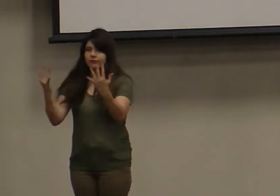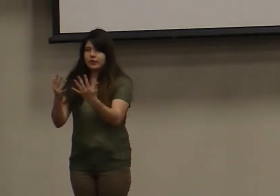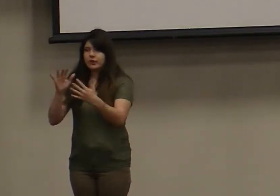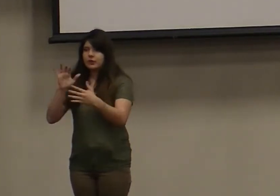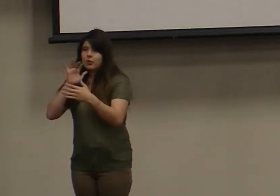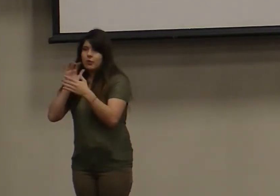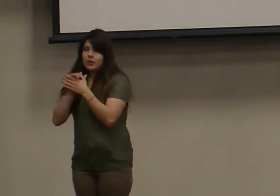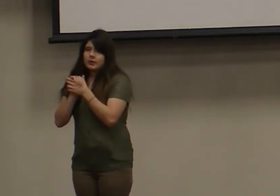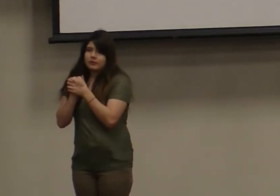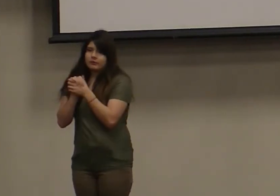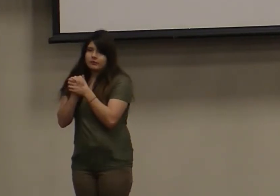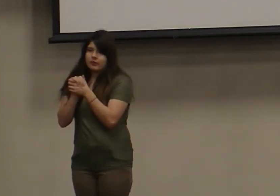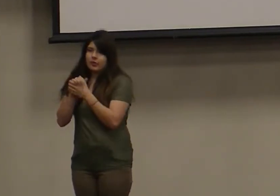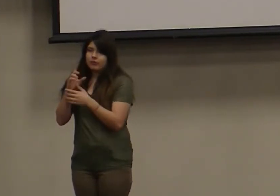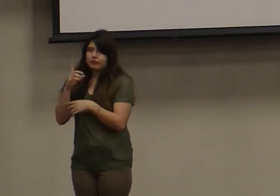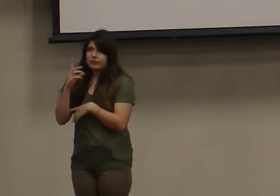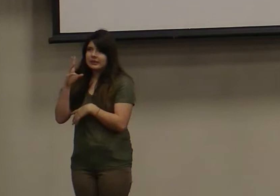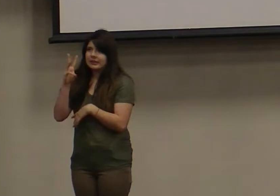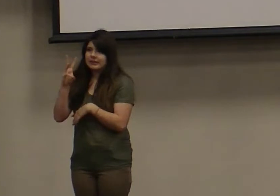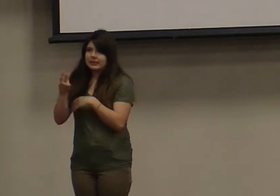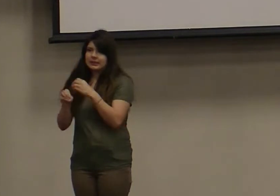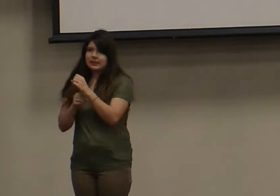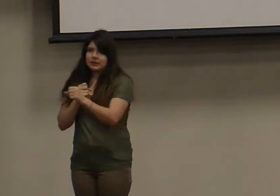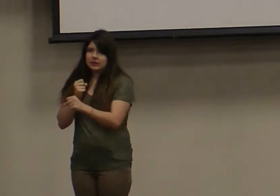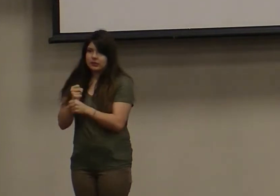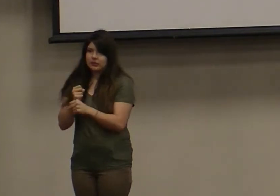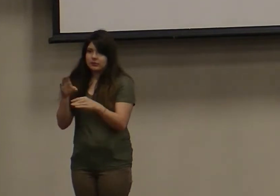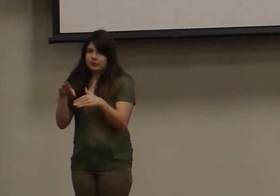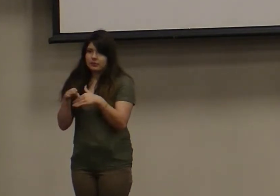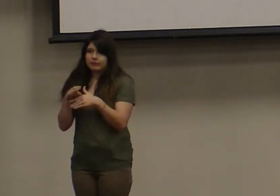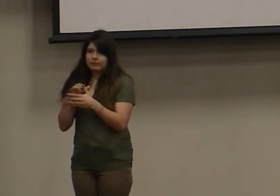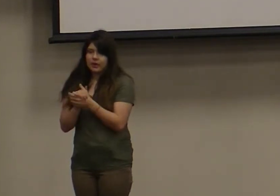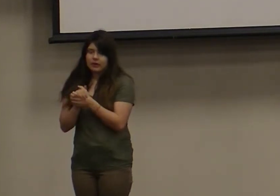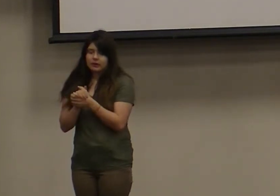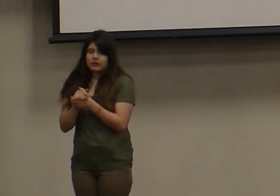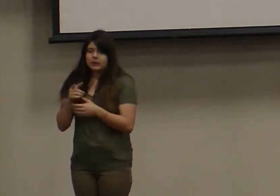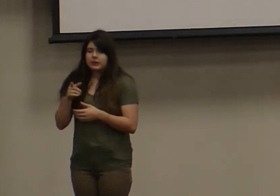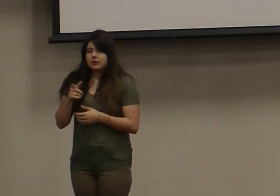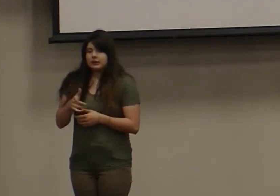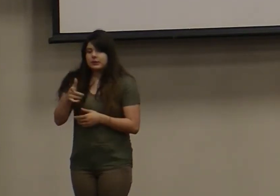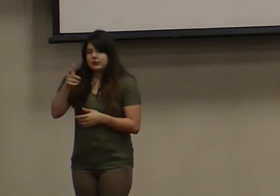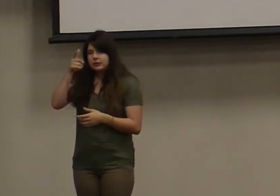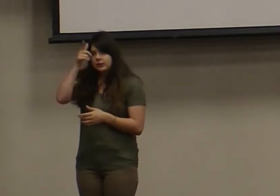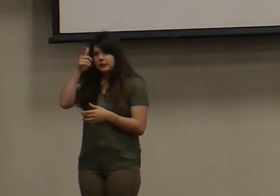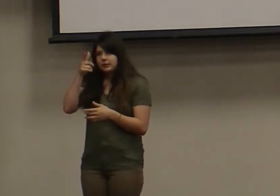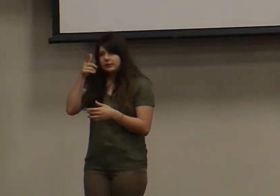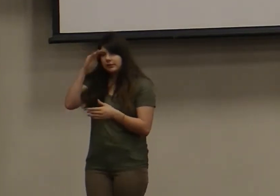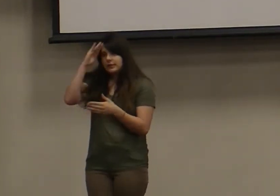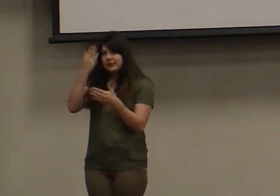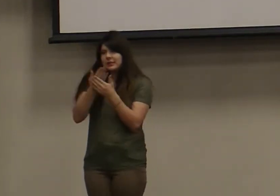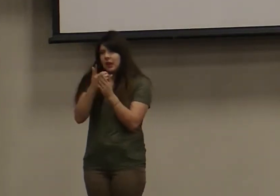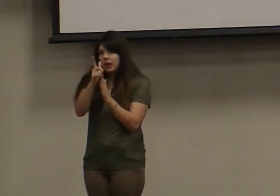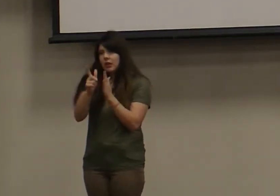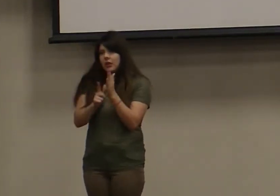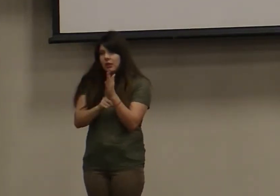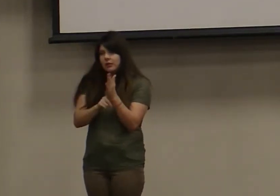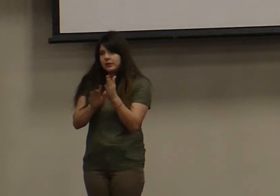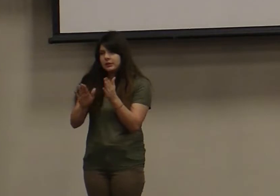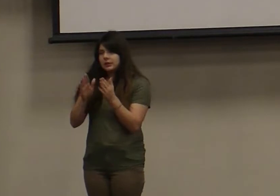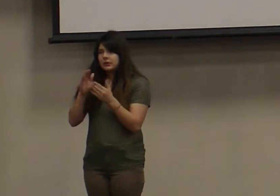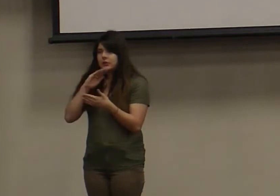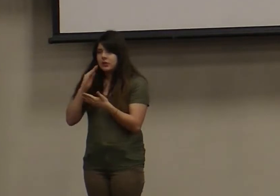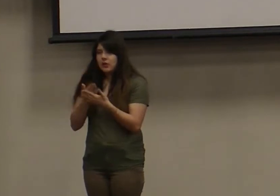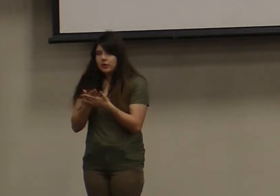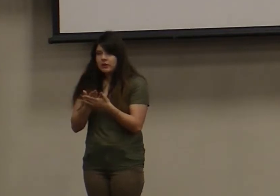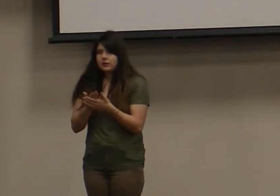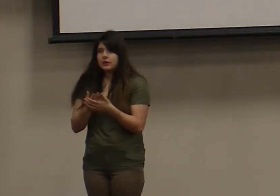years, his only daughter and his son-in-law, and the doctor who was listening to Jack's